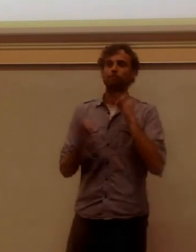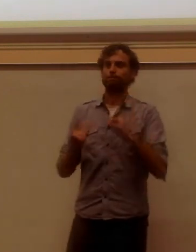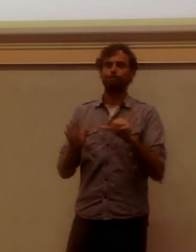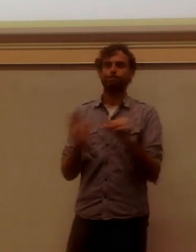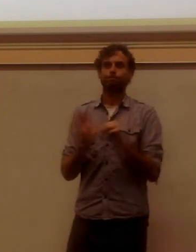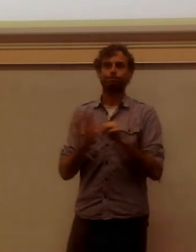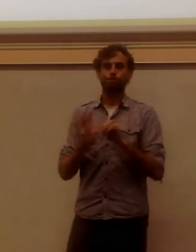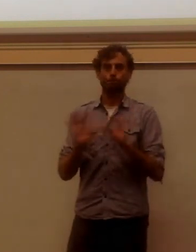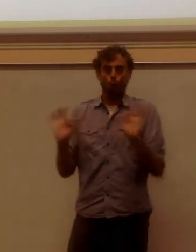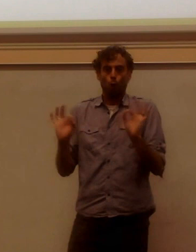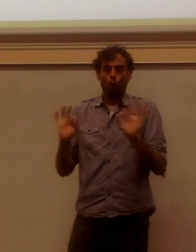use sign language.